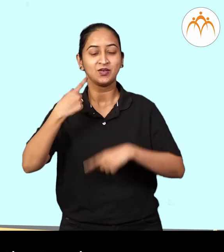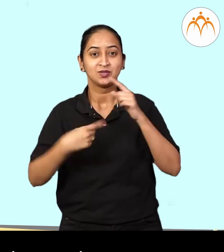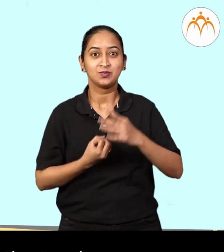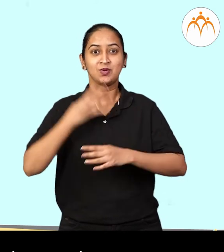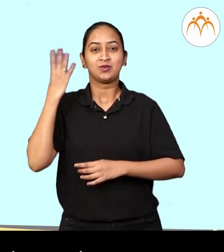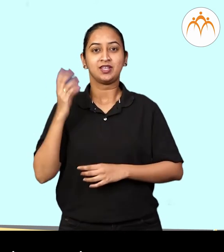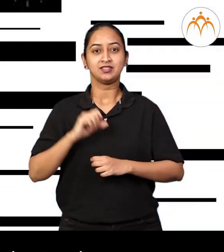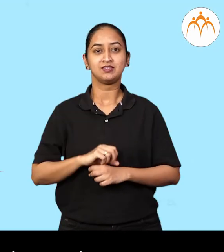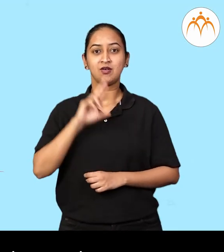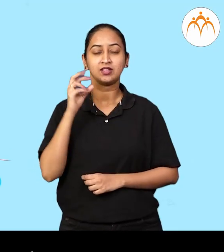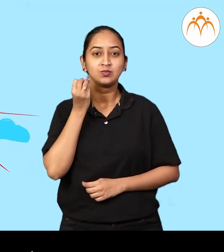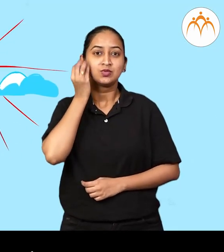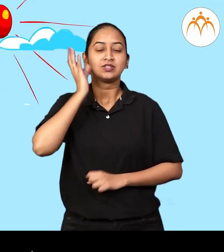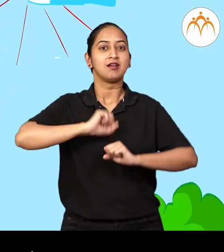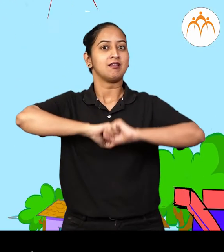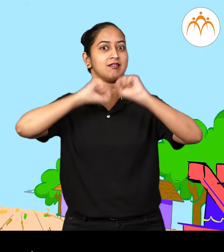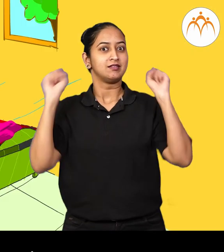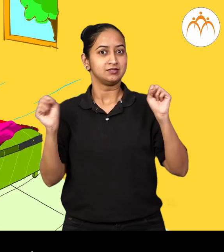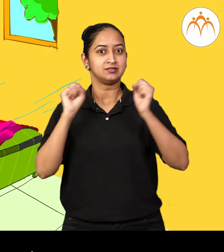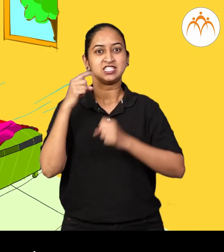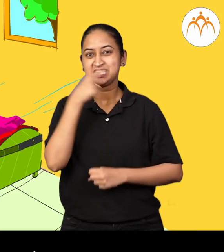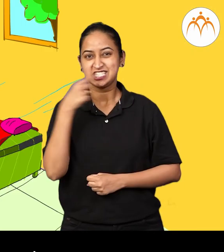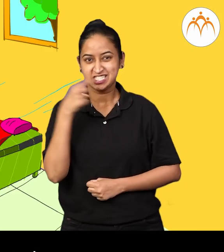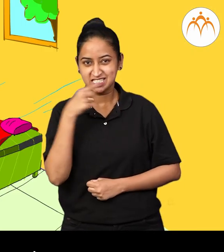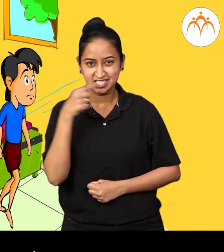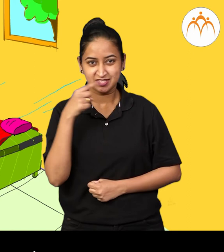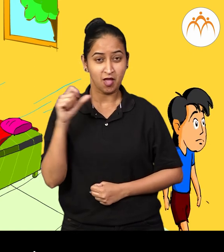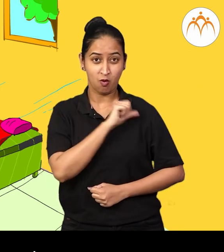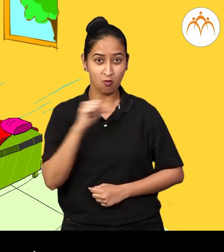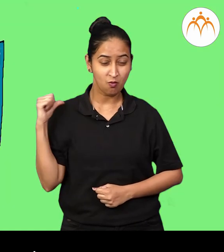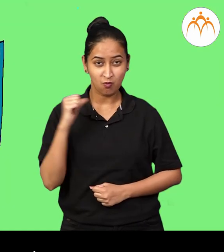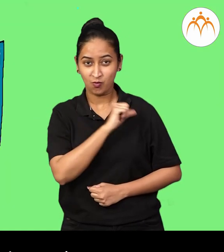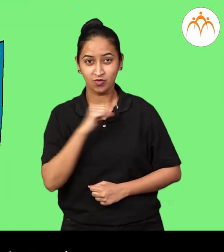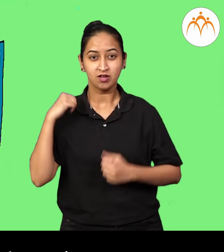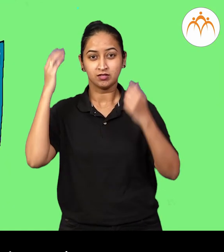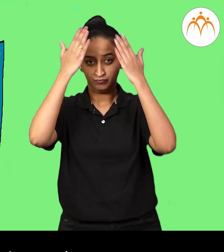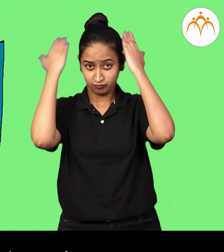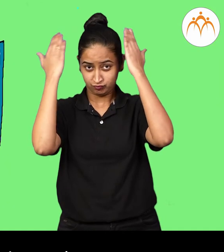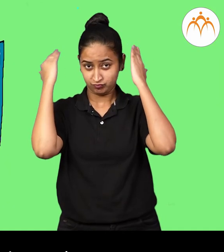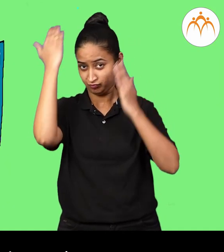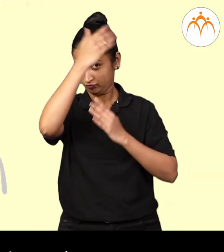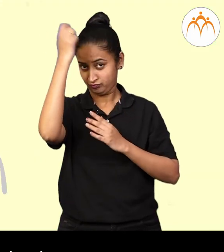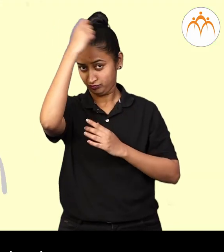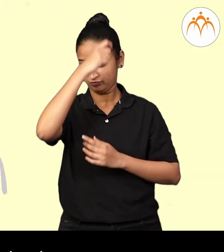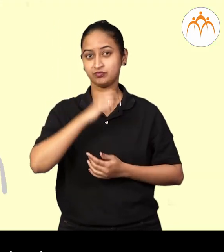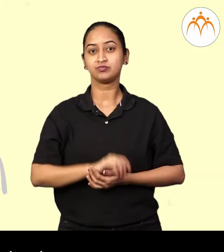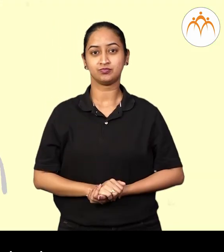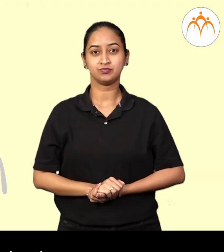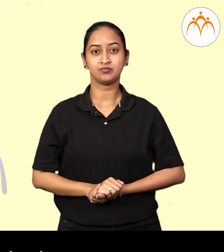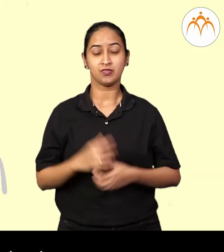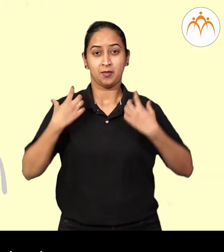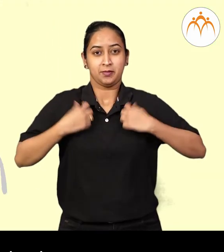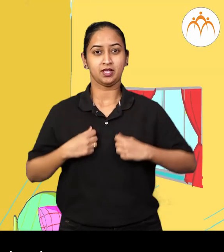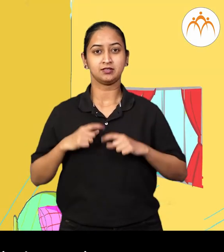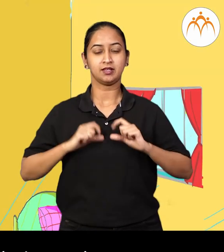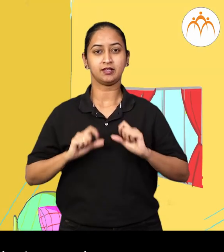listened to the teacher. The next morning, he got up early. He brushed his teeth and took a